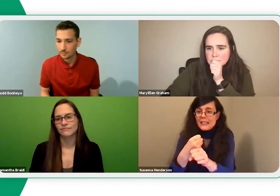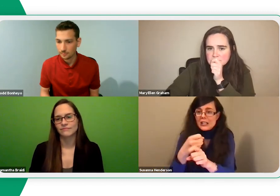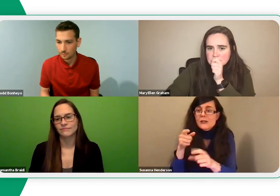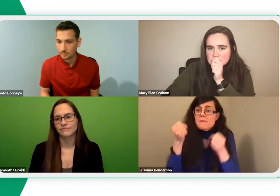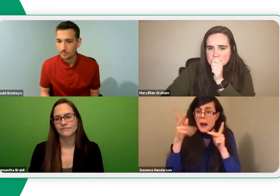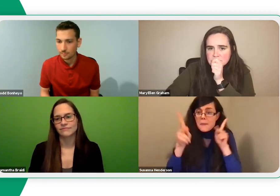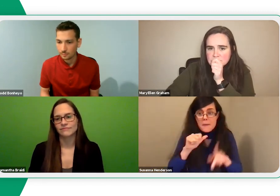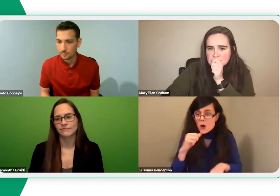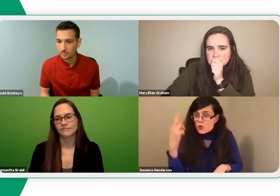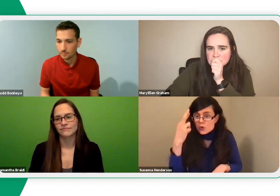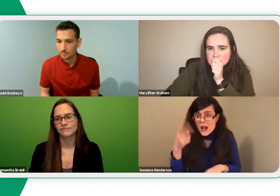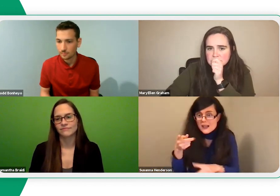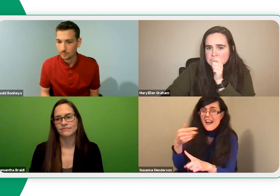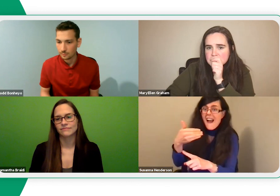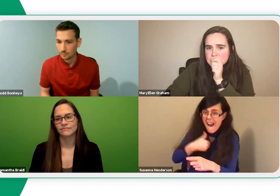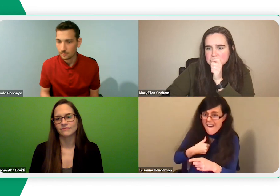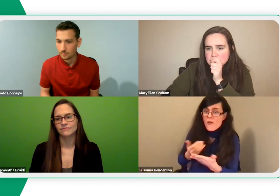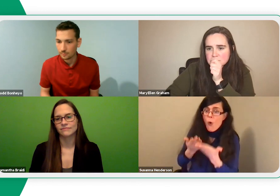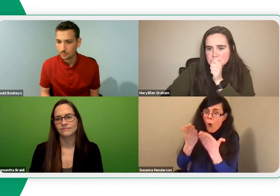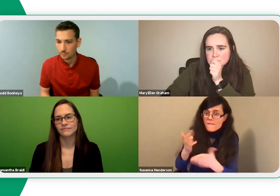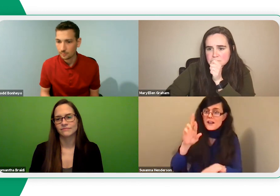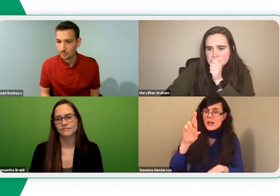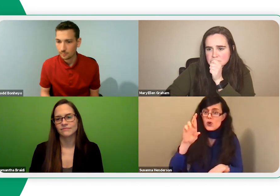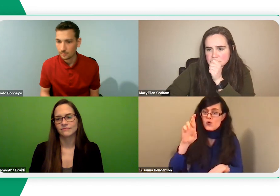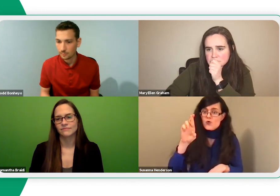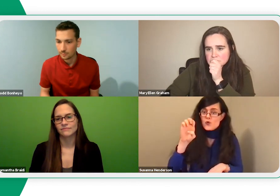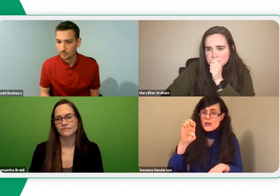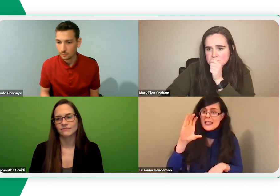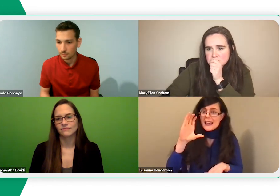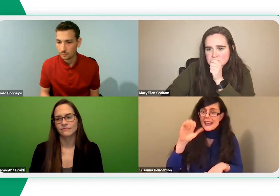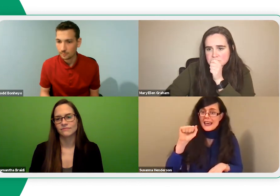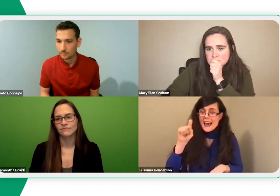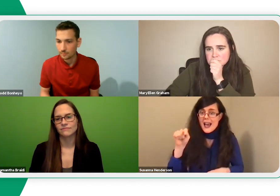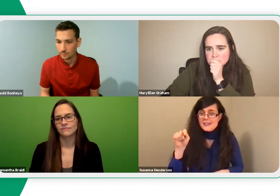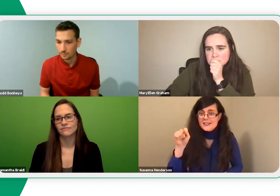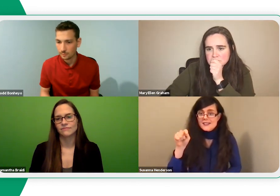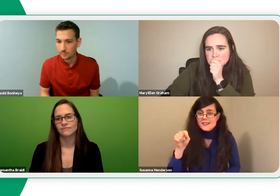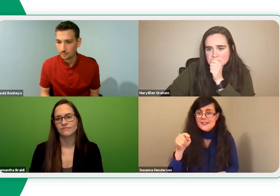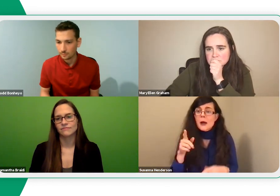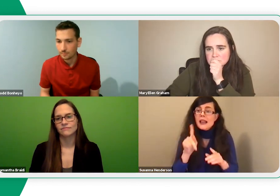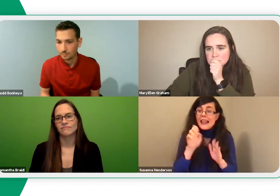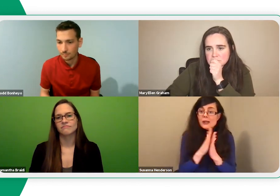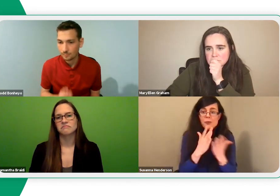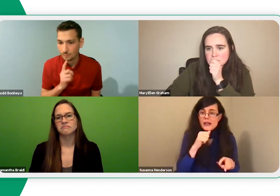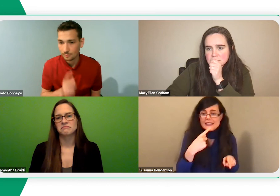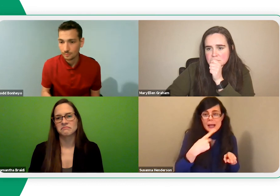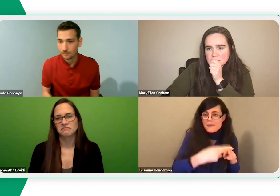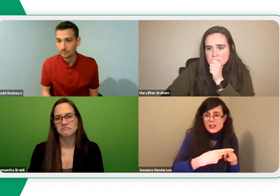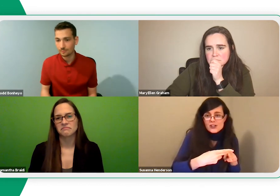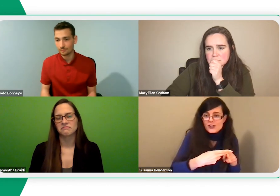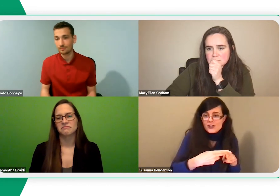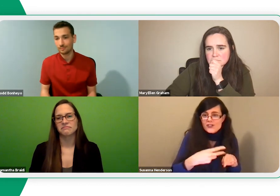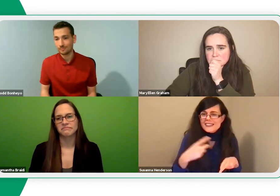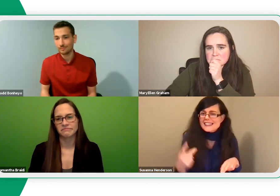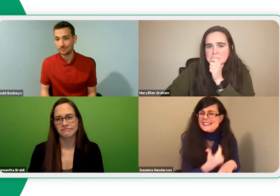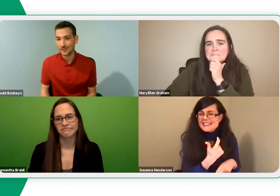shorter time, and then you still have just the 25-year left of your loan. And there are many finance companies that will offer a recast